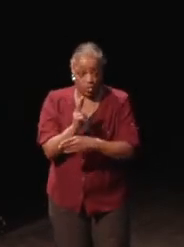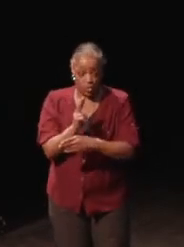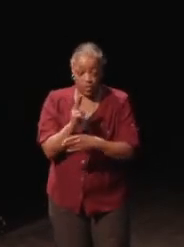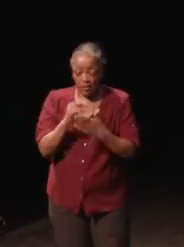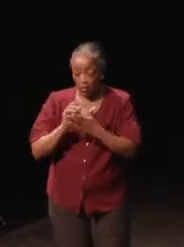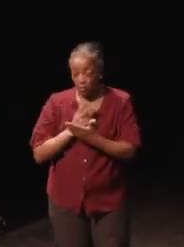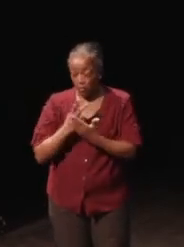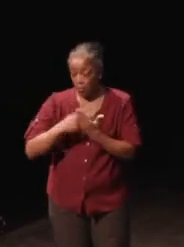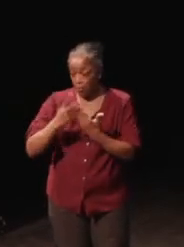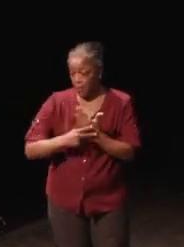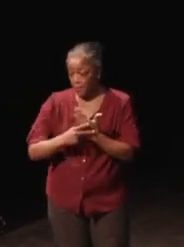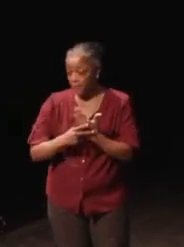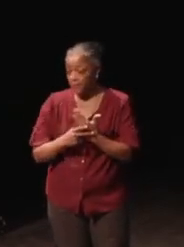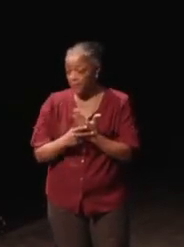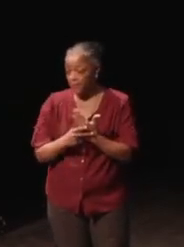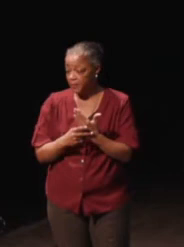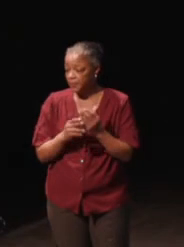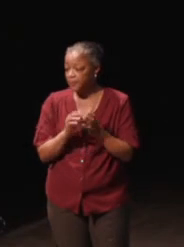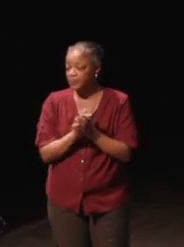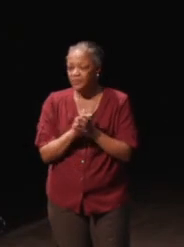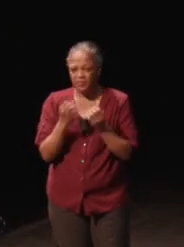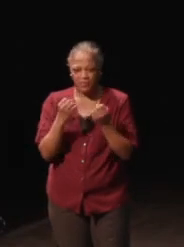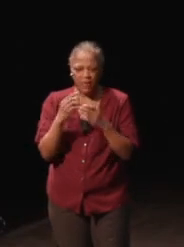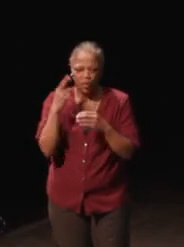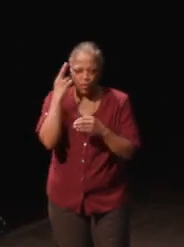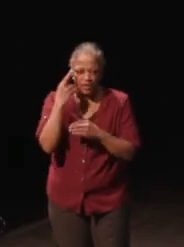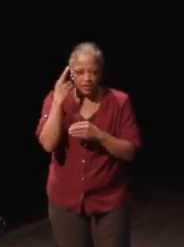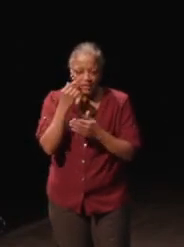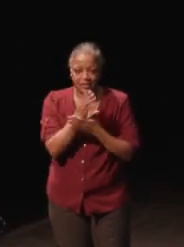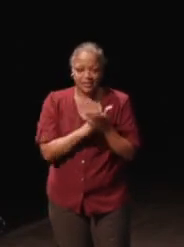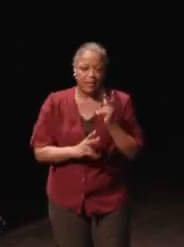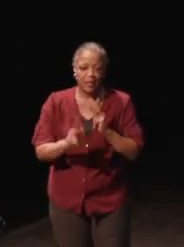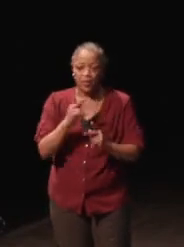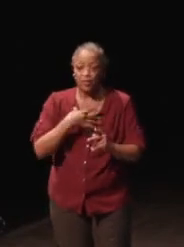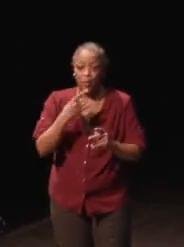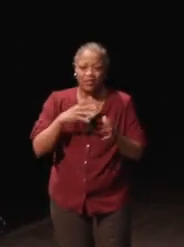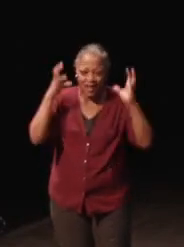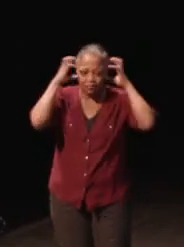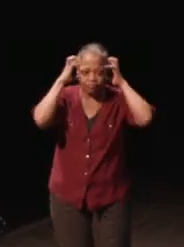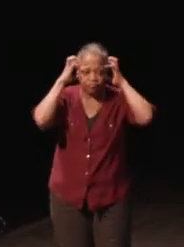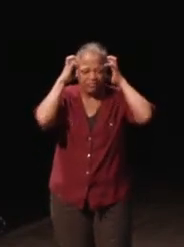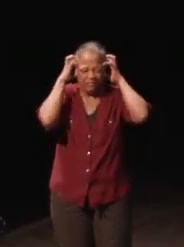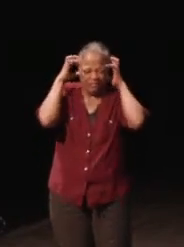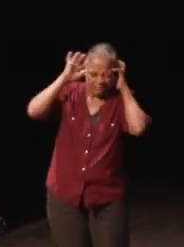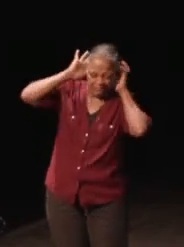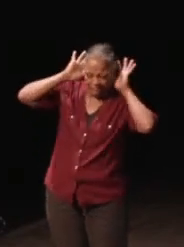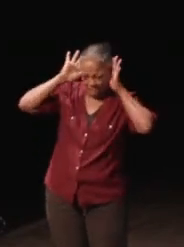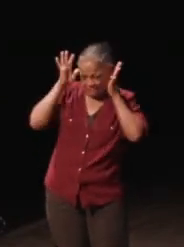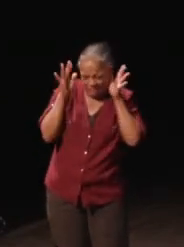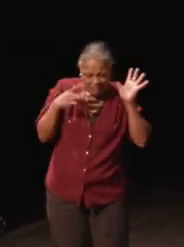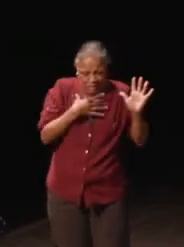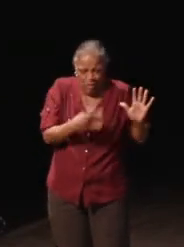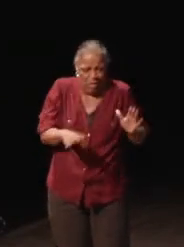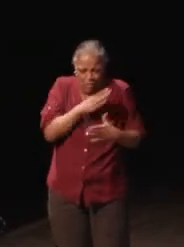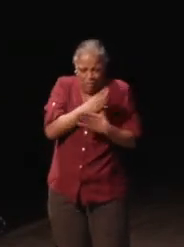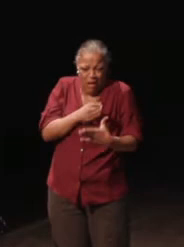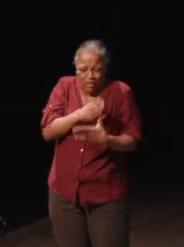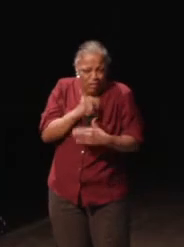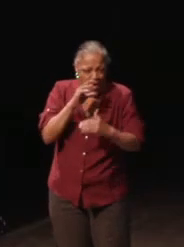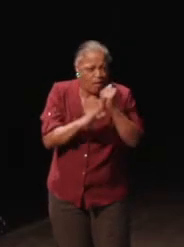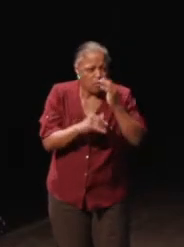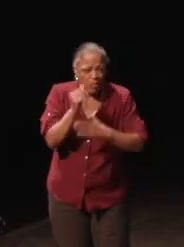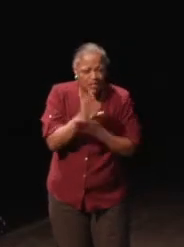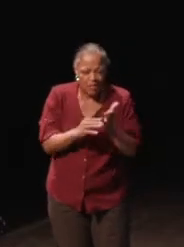our program? And there are all kinds of reasons for that. Some people don't like having a headset, right, put on them, that's